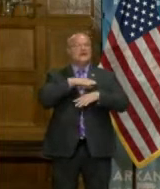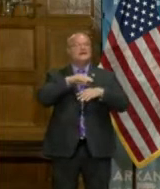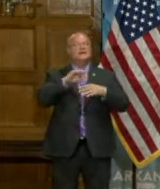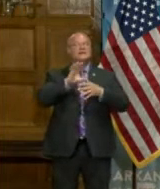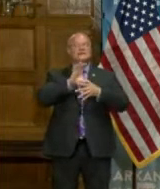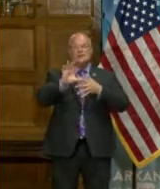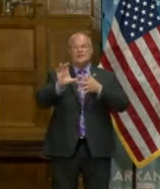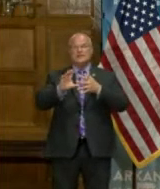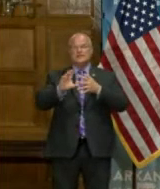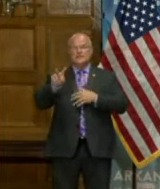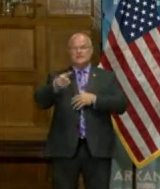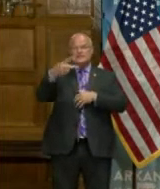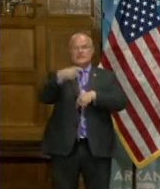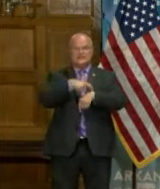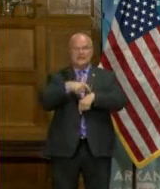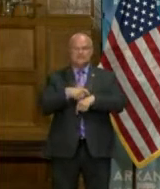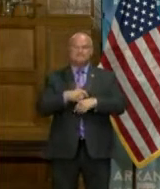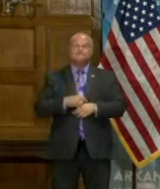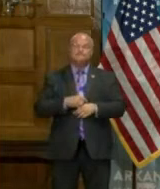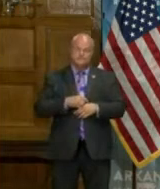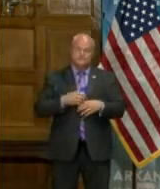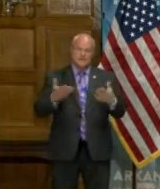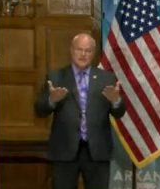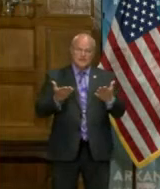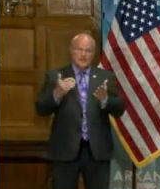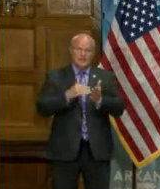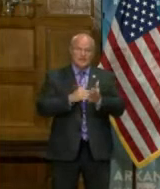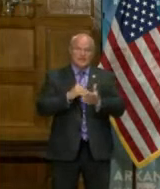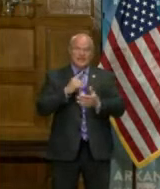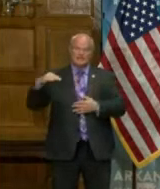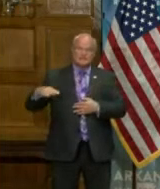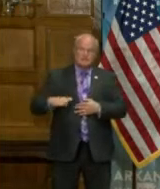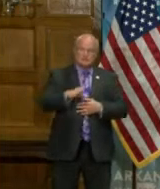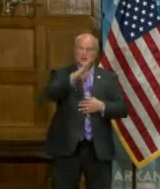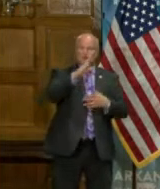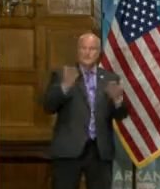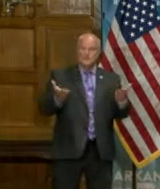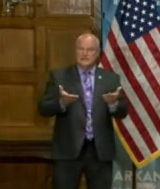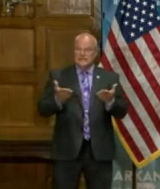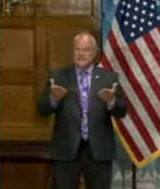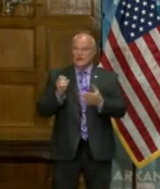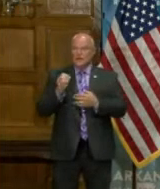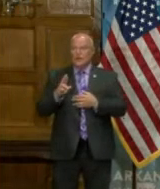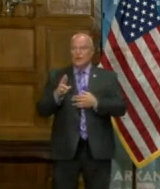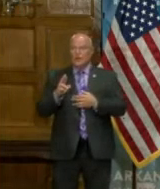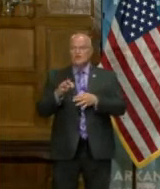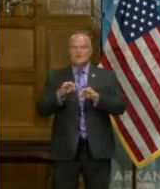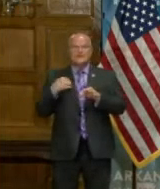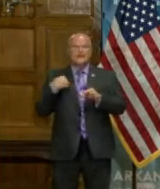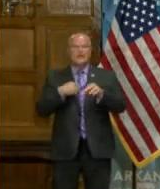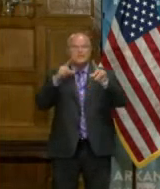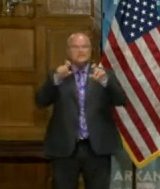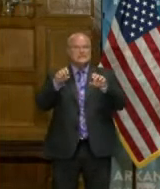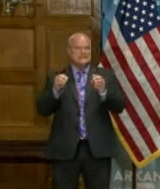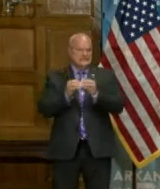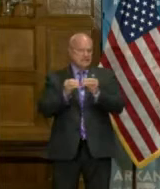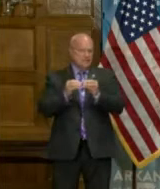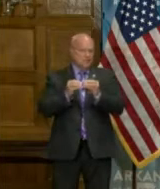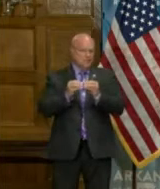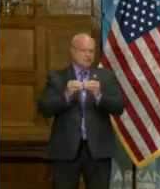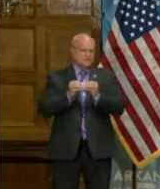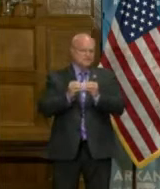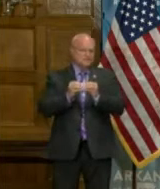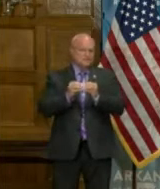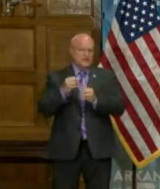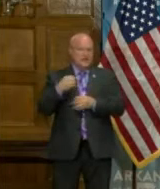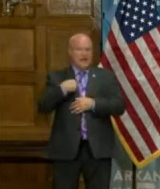second time. And here again, has there been a rebound or is it simply that we have been testing more?